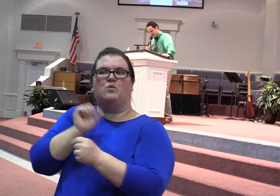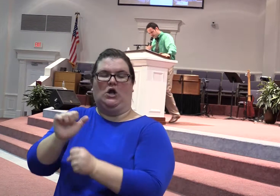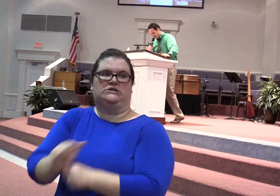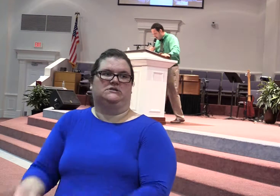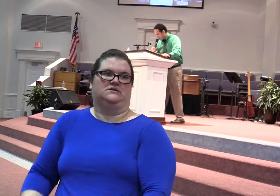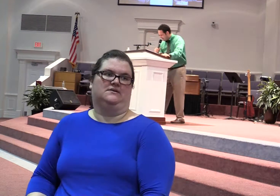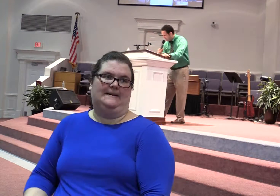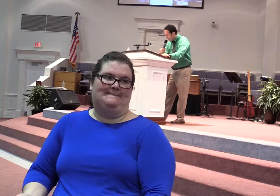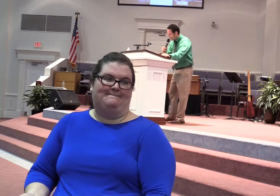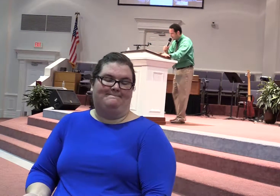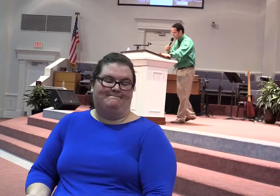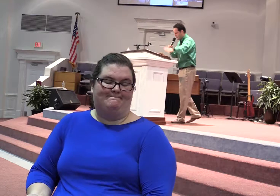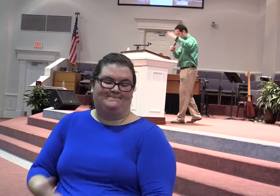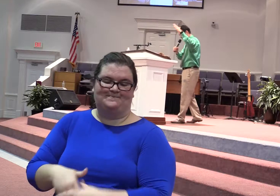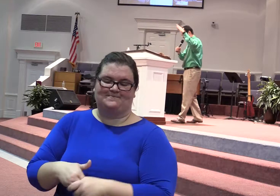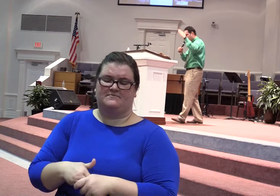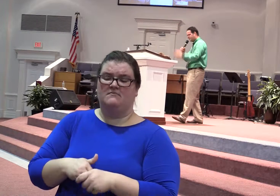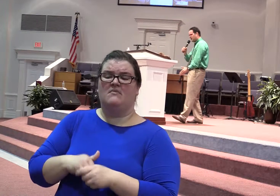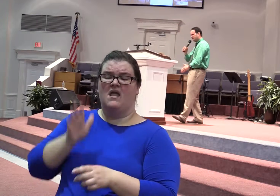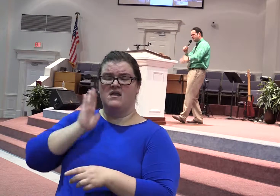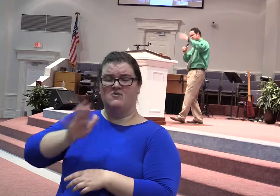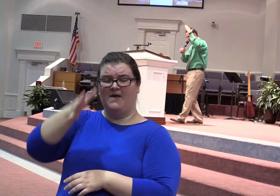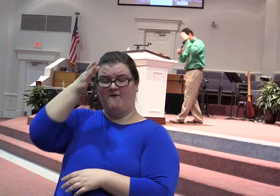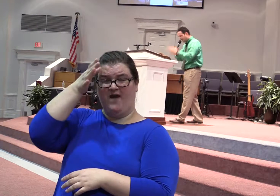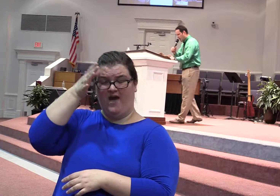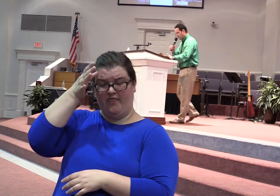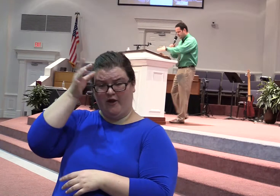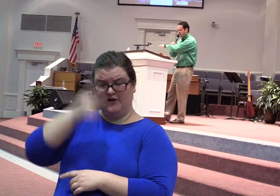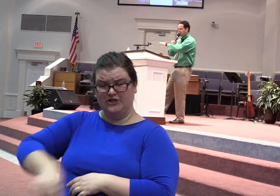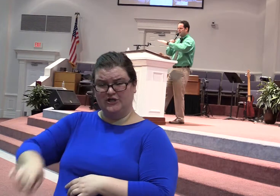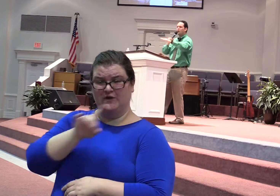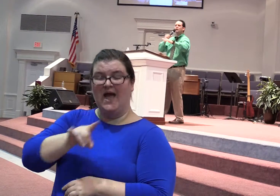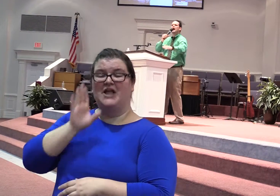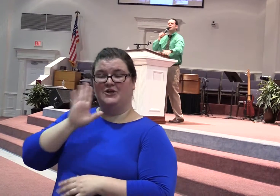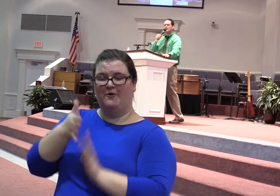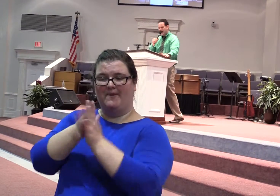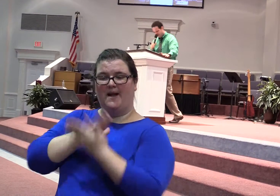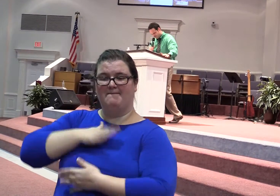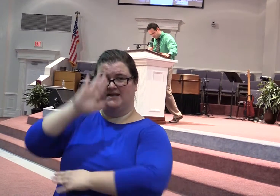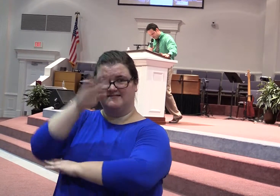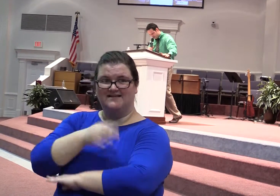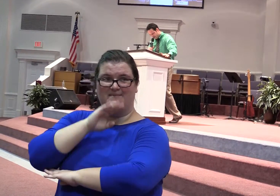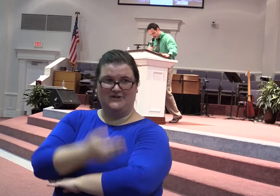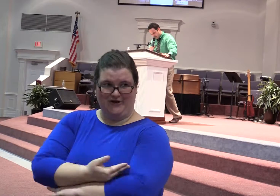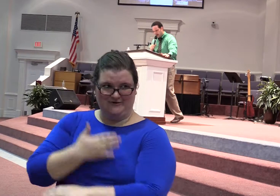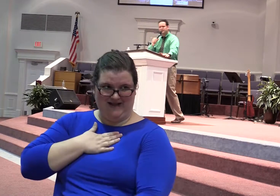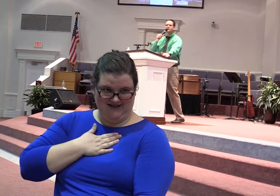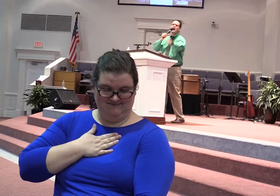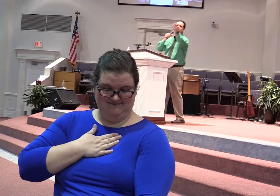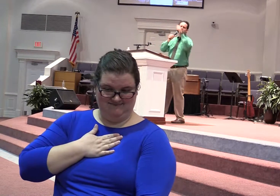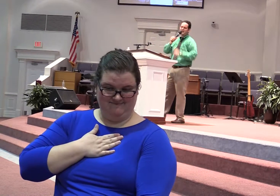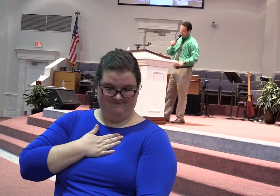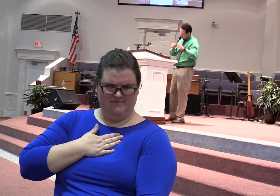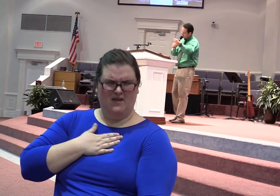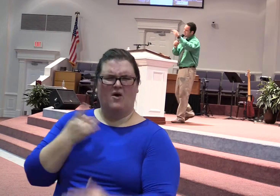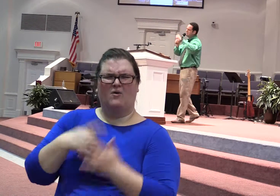And then he says, and I will be a father unto you, and ye shall be my sons. And my daughter saith the Lord God Almighty. Right. What is their